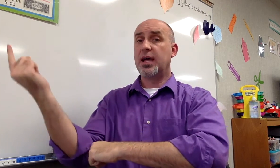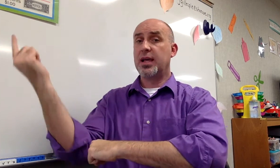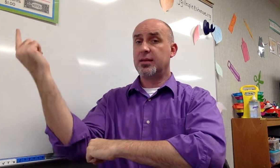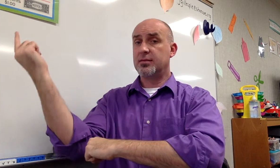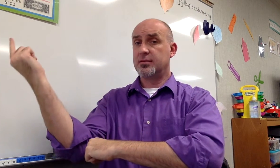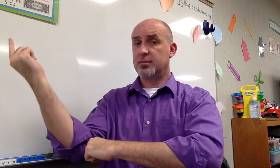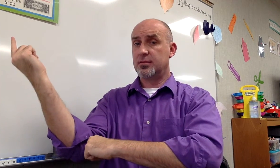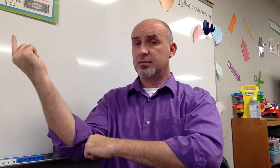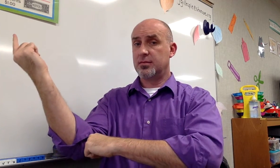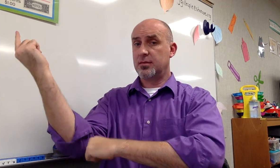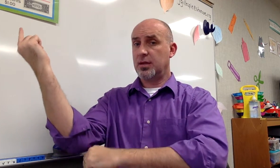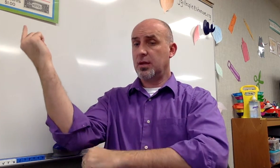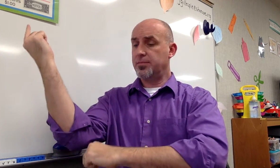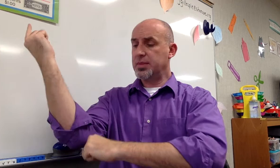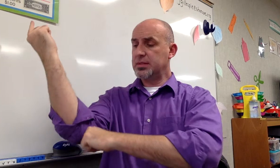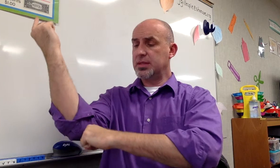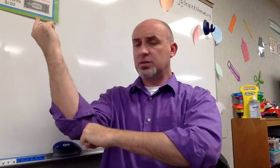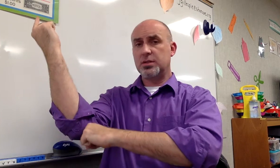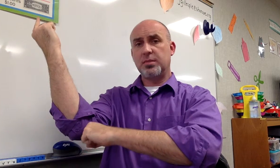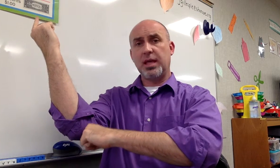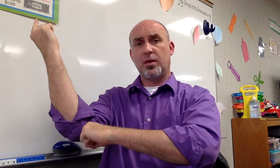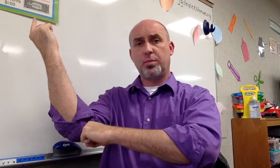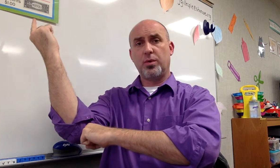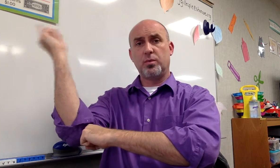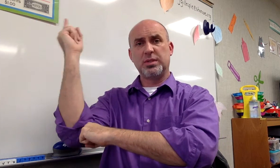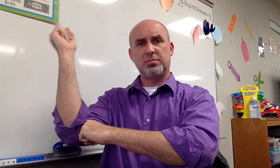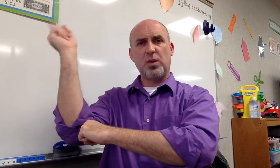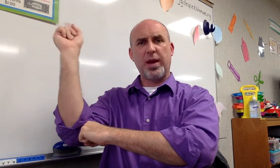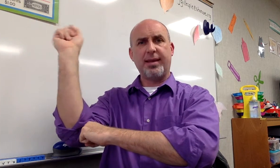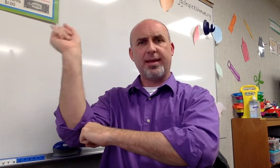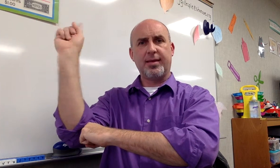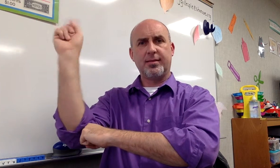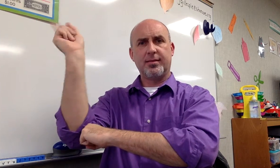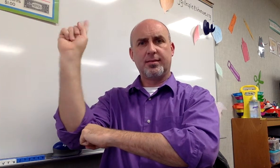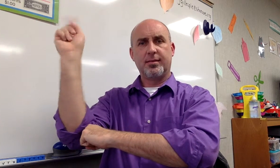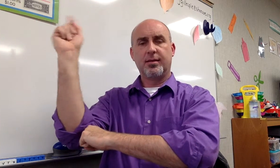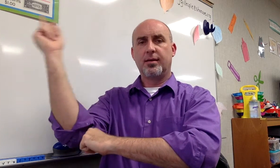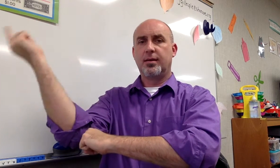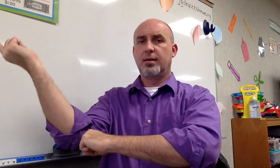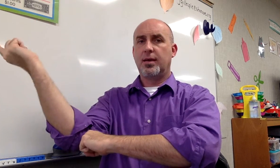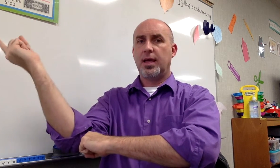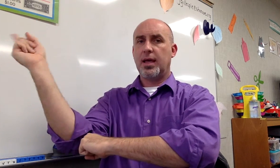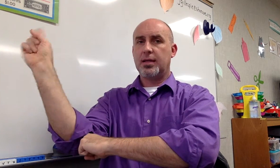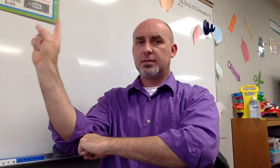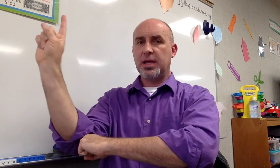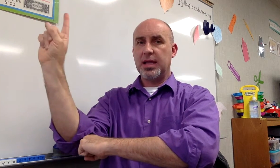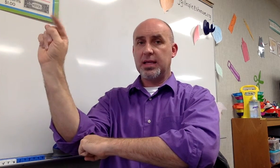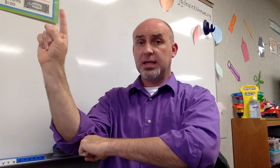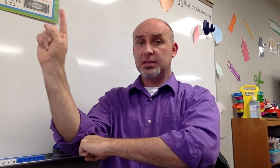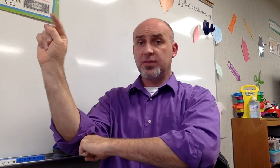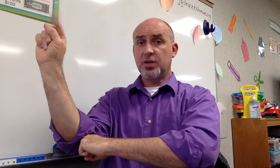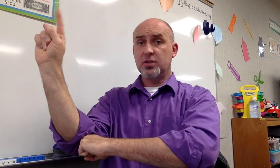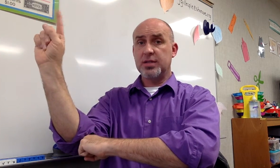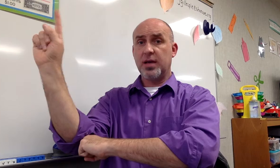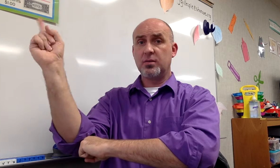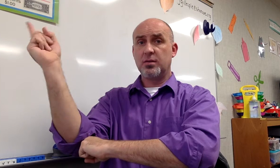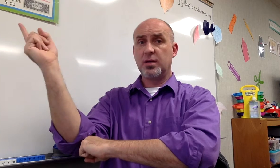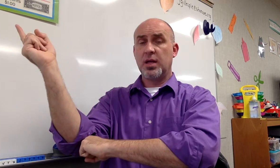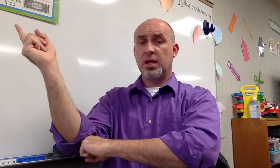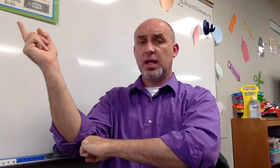sign, this touches my elbow, this is my right hand, and my index finger is out, and